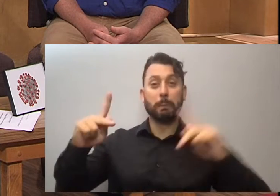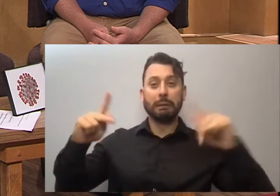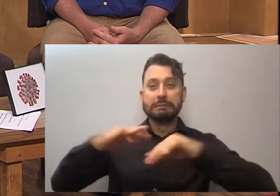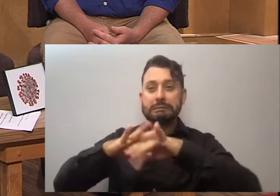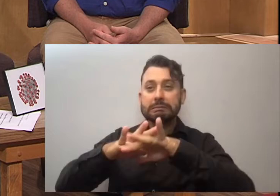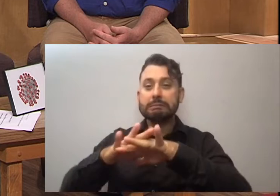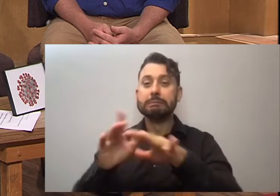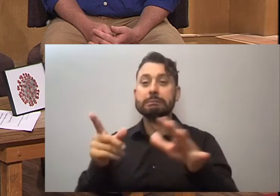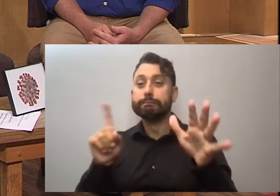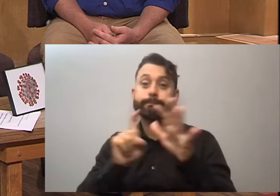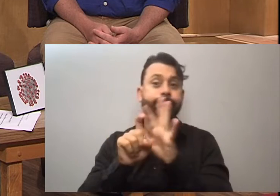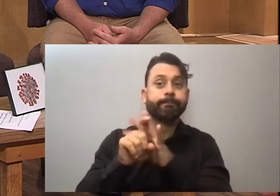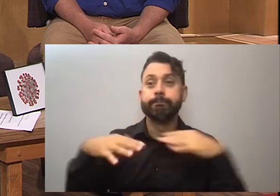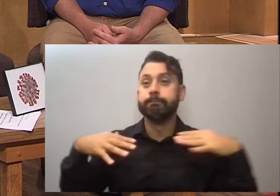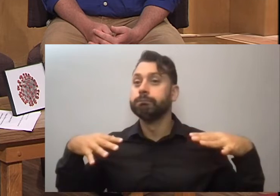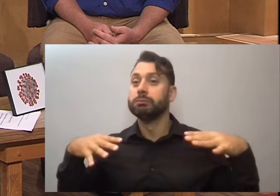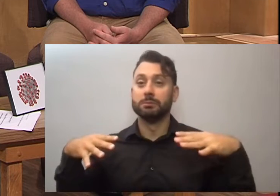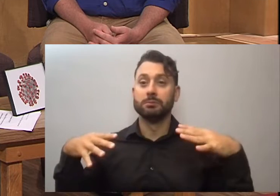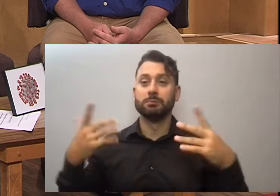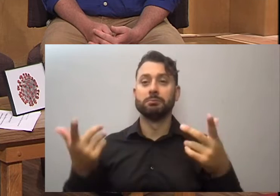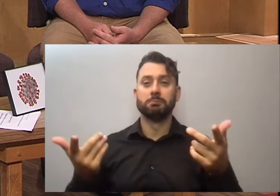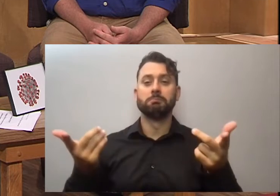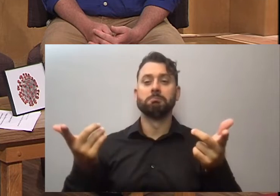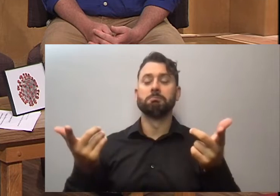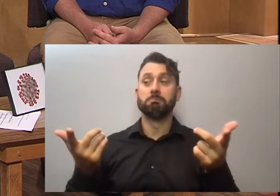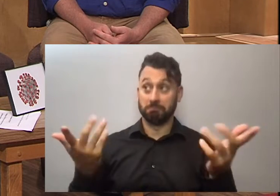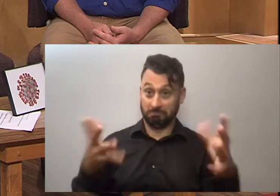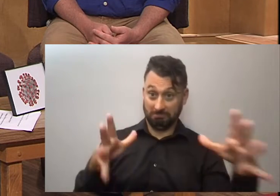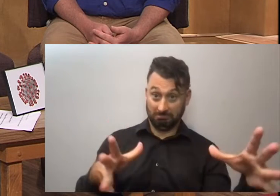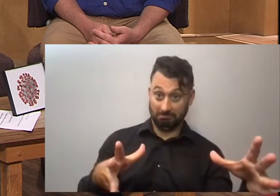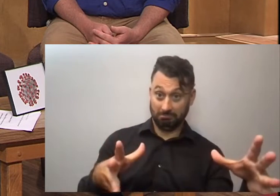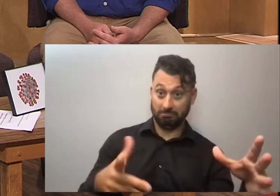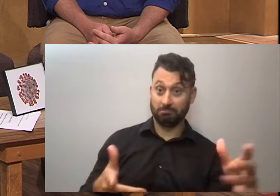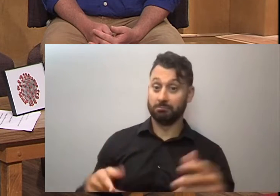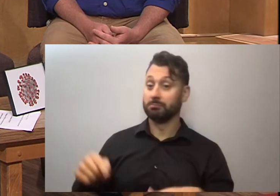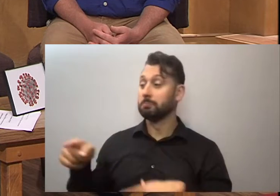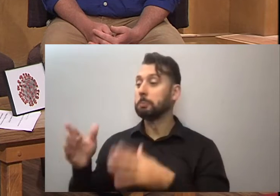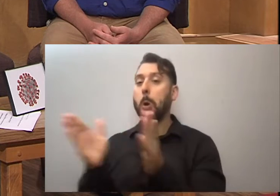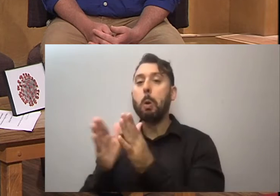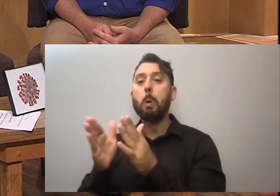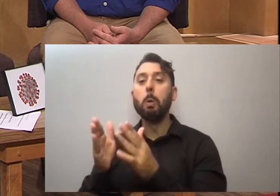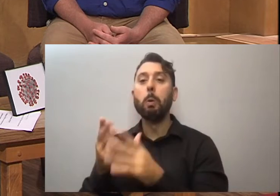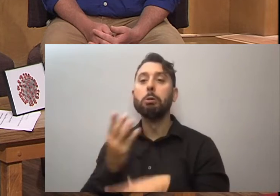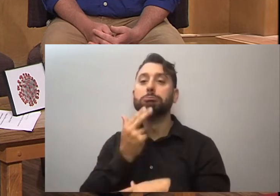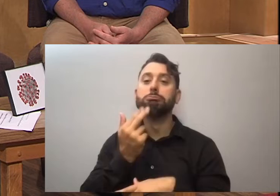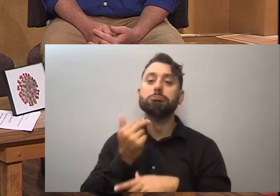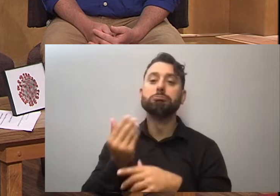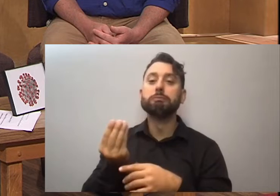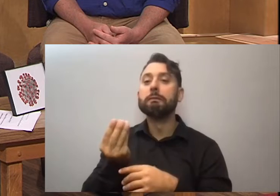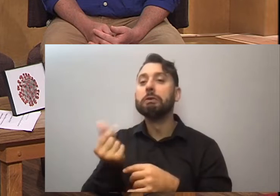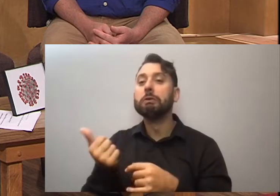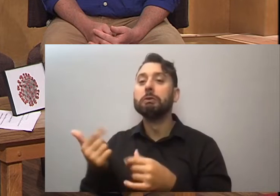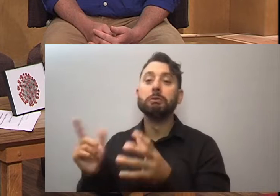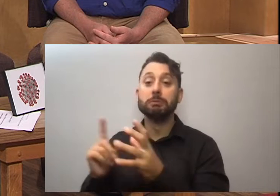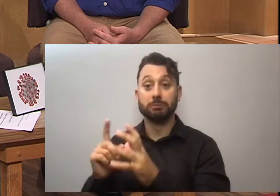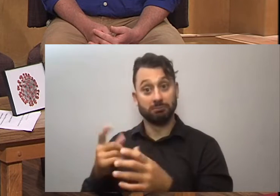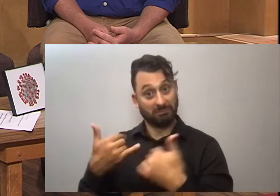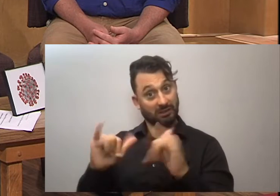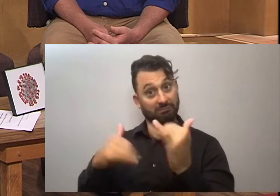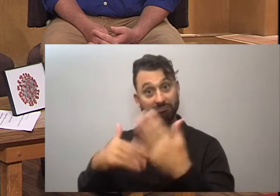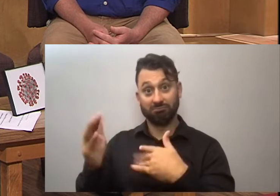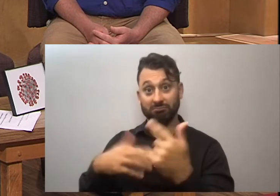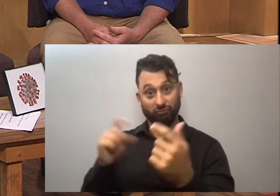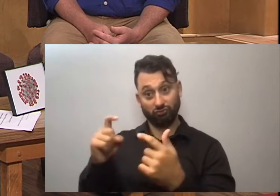and it's a large event that's packed versus smaller events, would you still advise